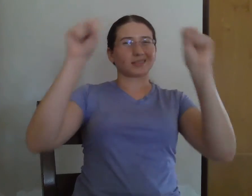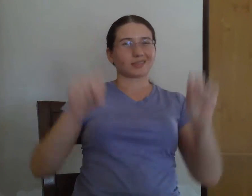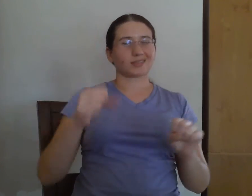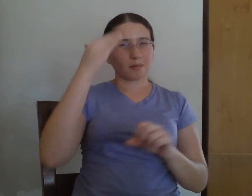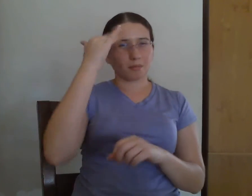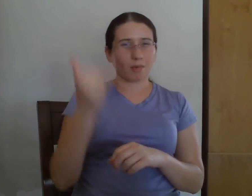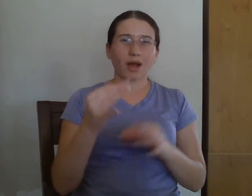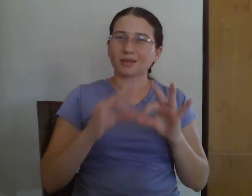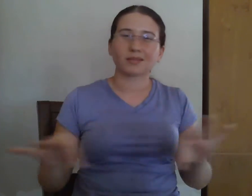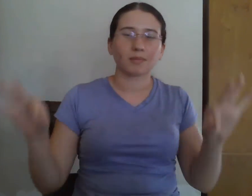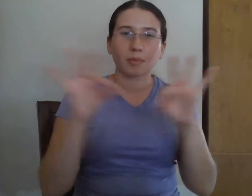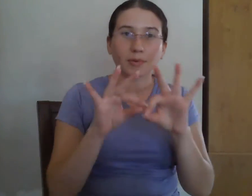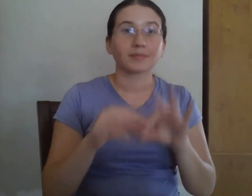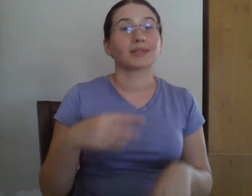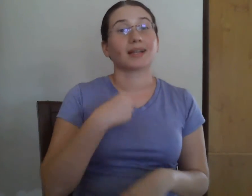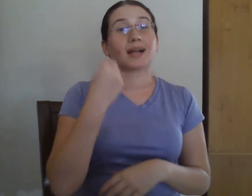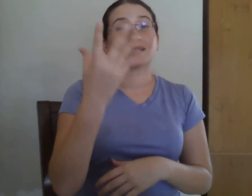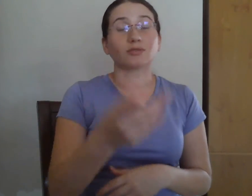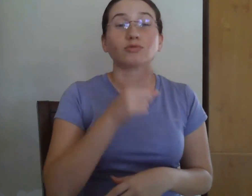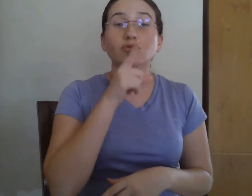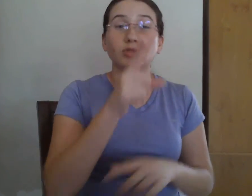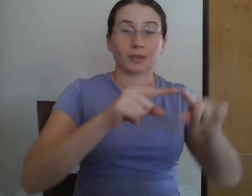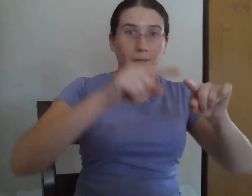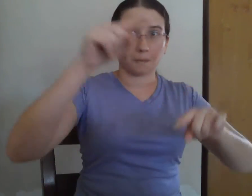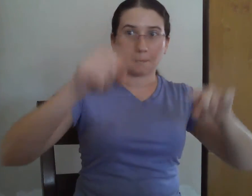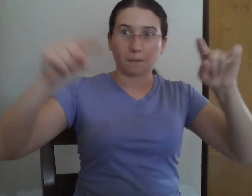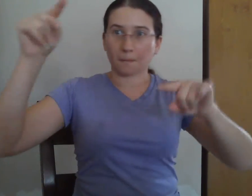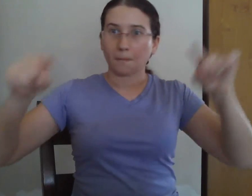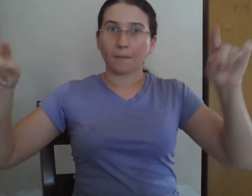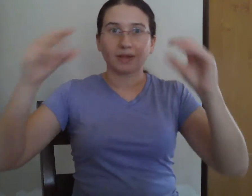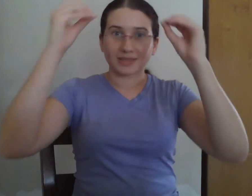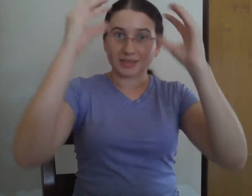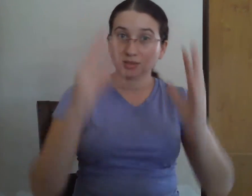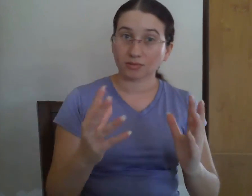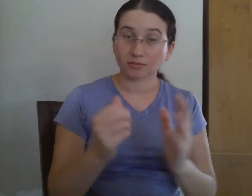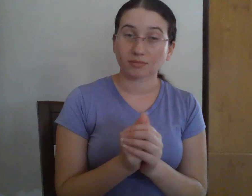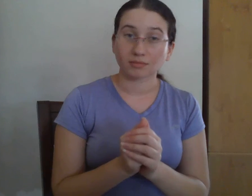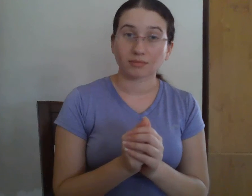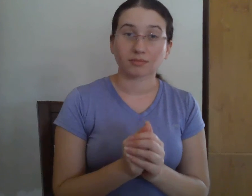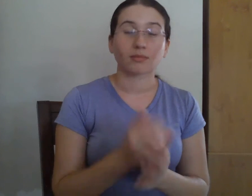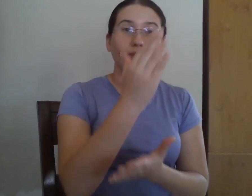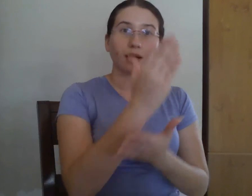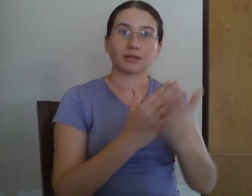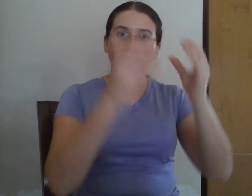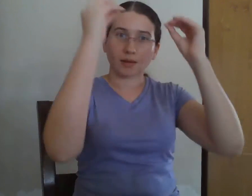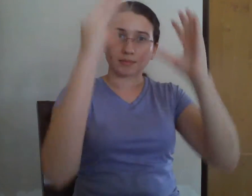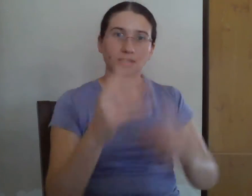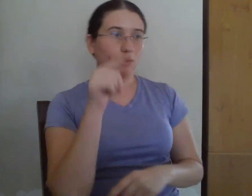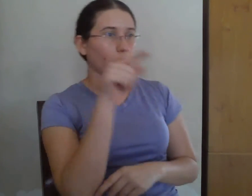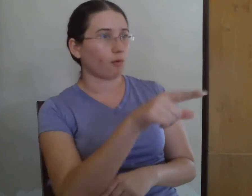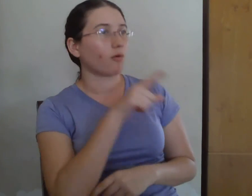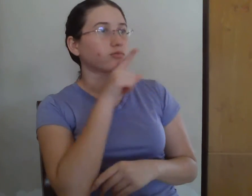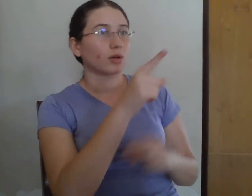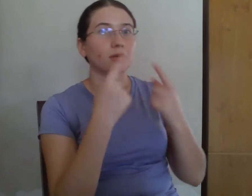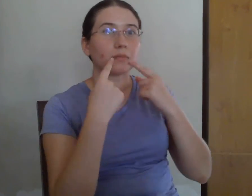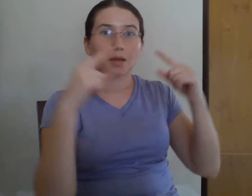variation in the teaching profession. Some teachers are far more effective than others. In fact, there are